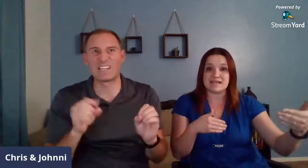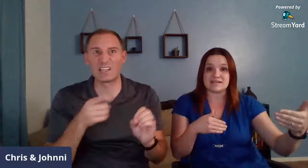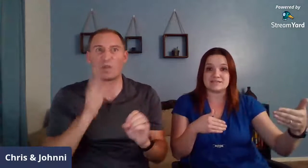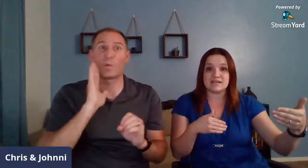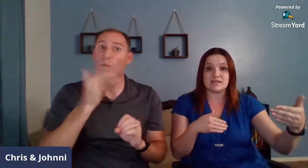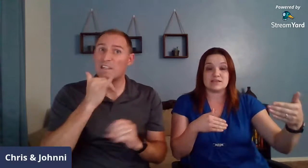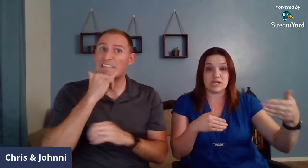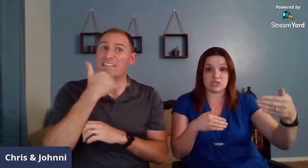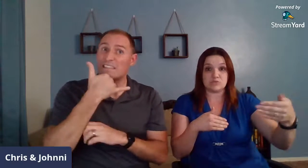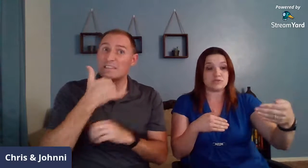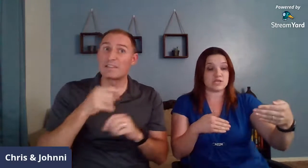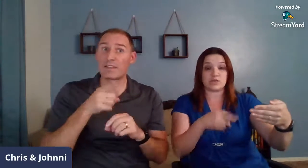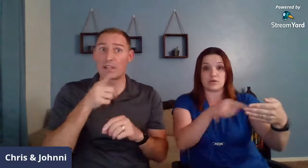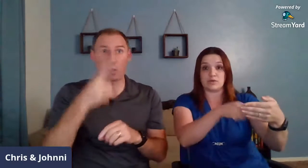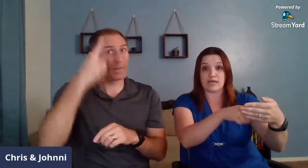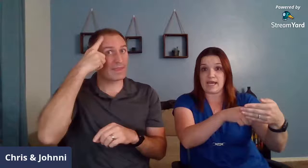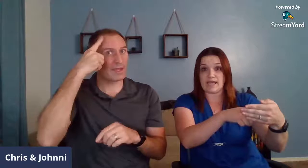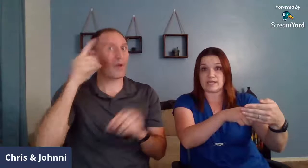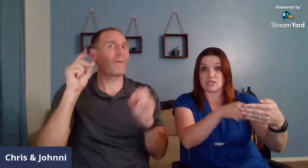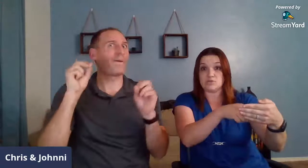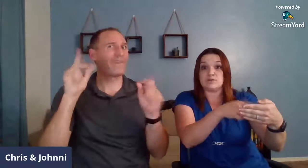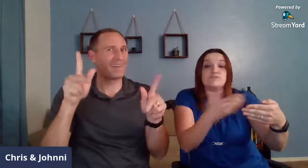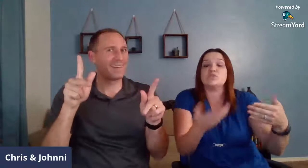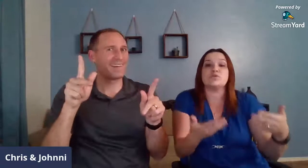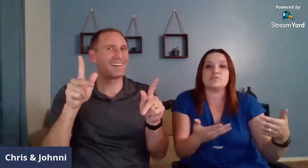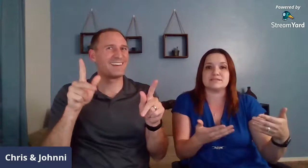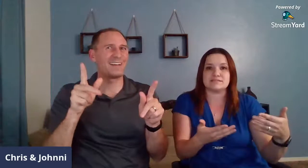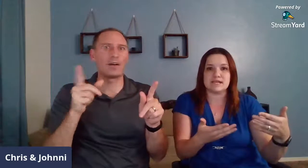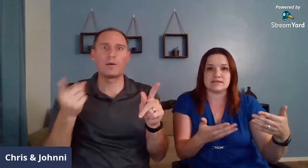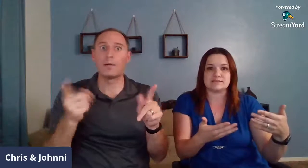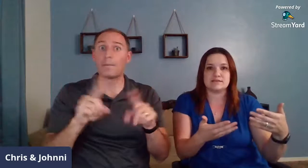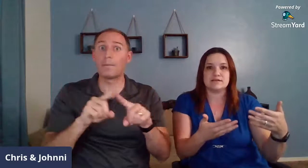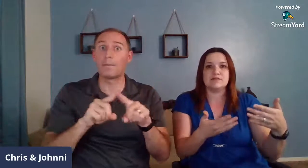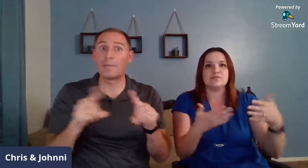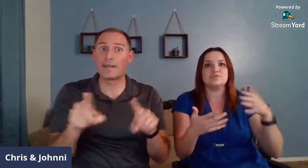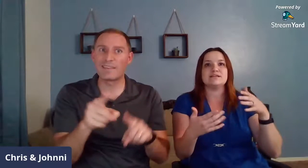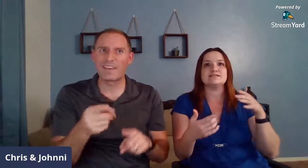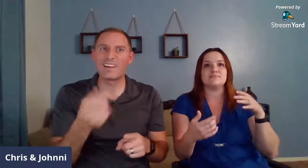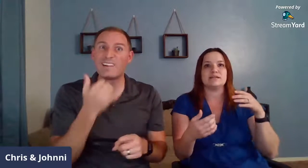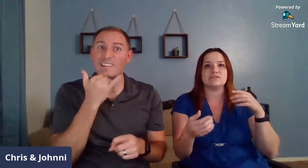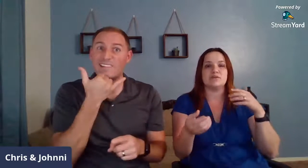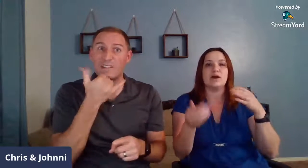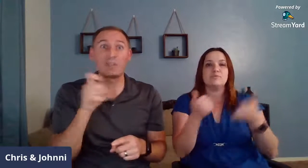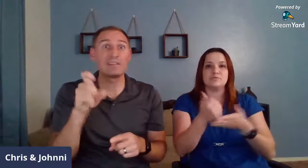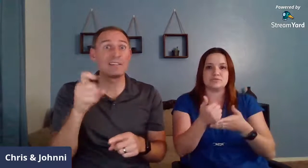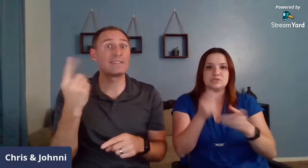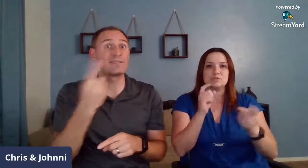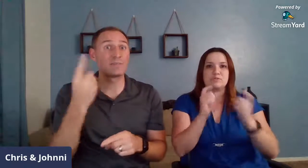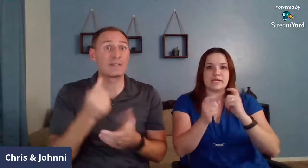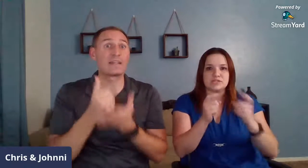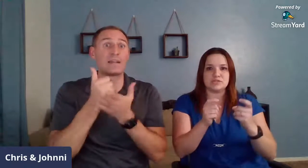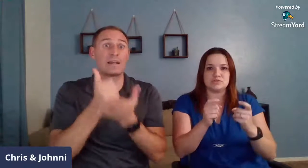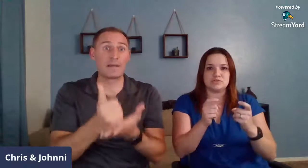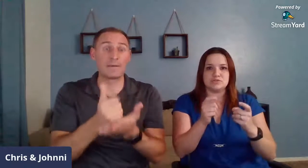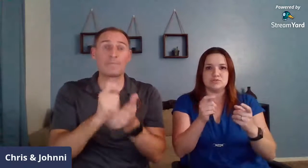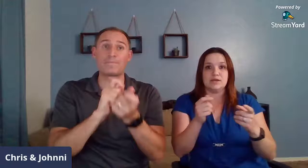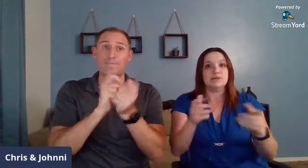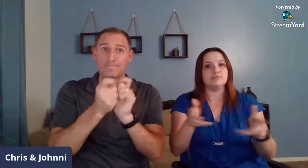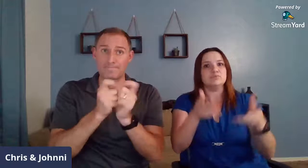mistakes that you think are okay, that you don't even know they're mistakes. You need somebody to help you, to correct you, to